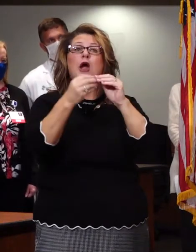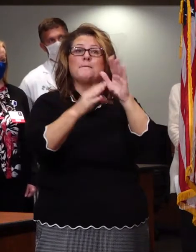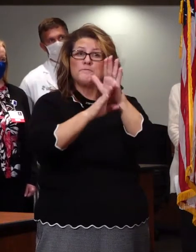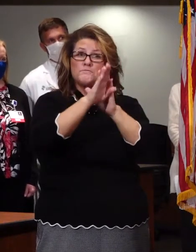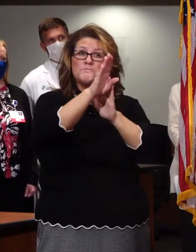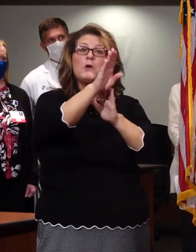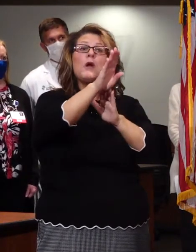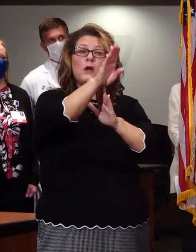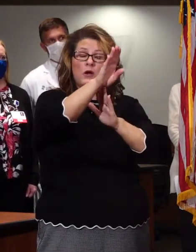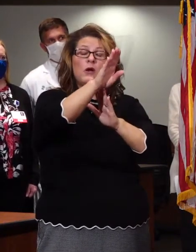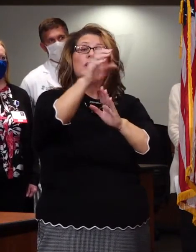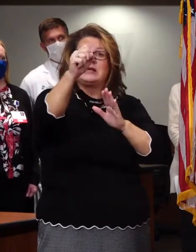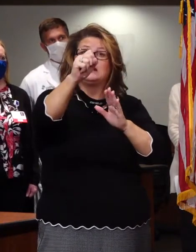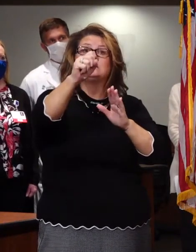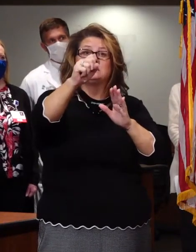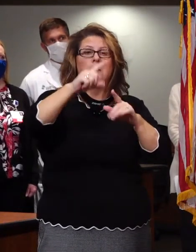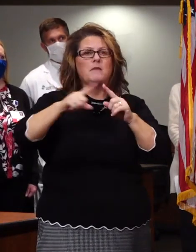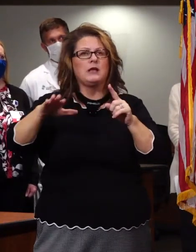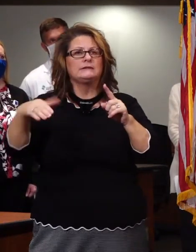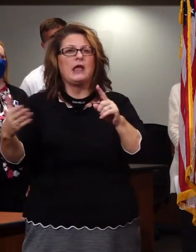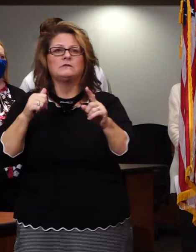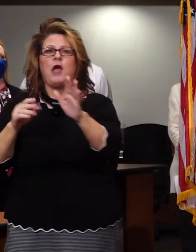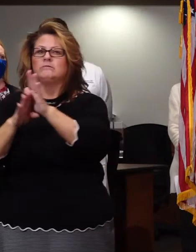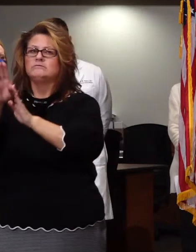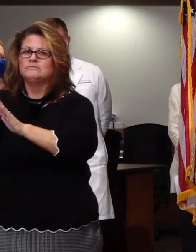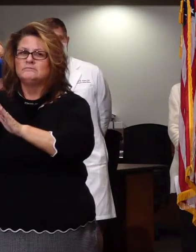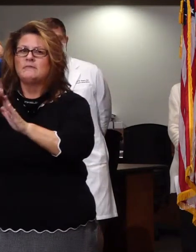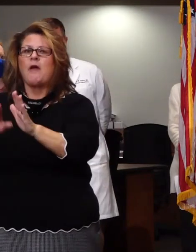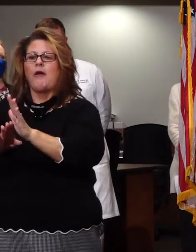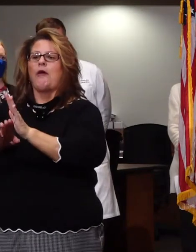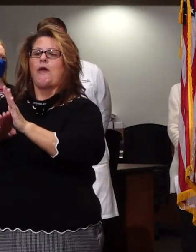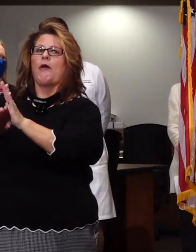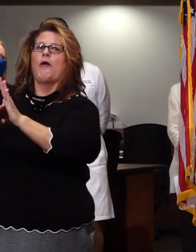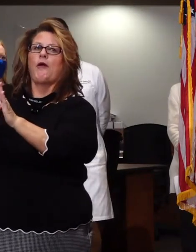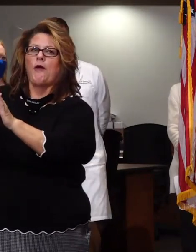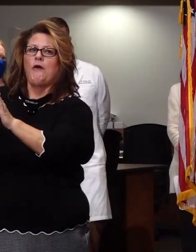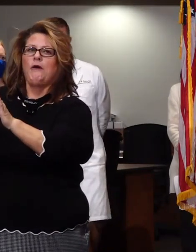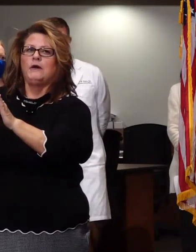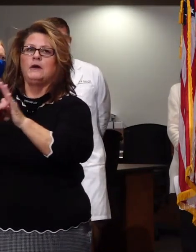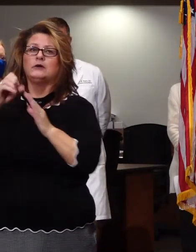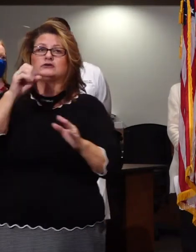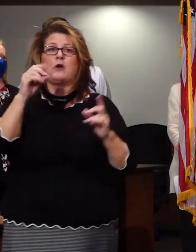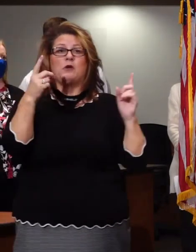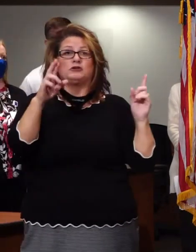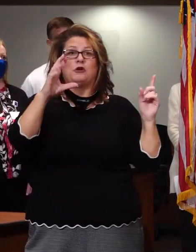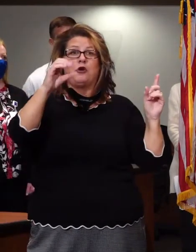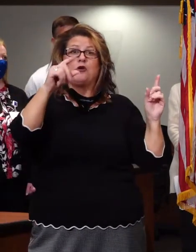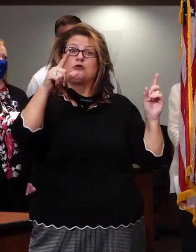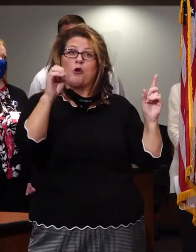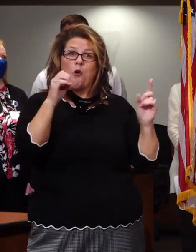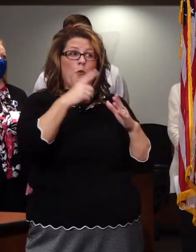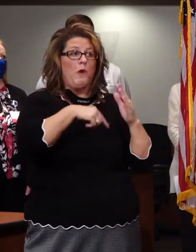of deaths correspond to that. So why is that, and what part of the therapeutics that Dr. Cole mentioned play a part